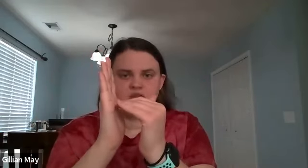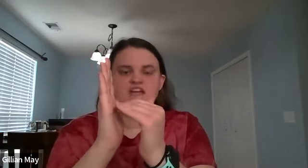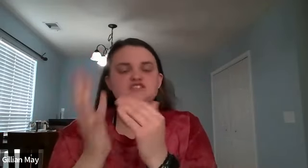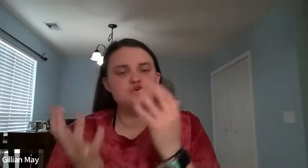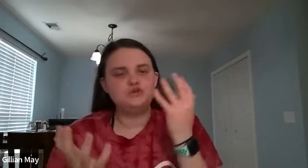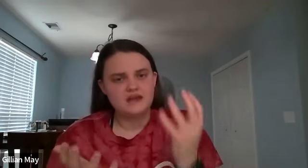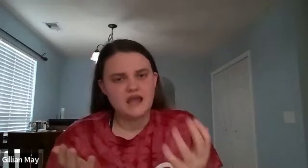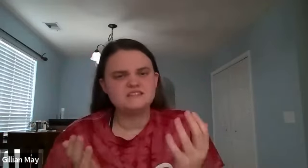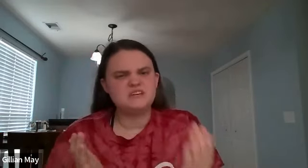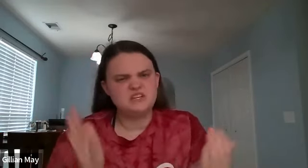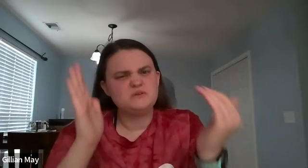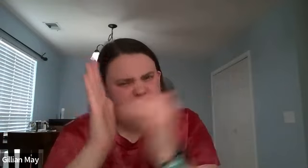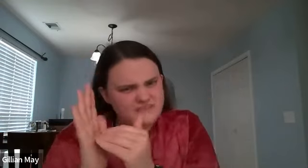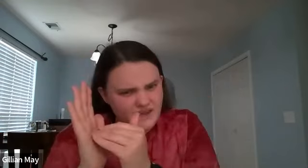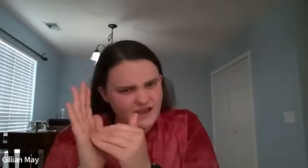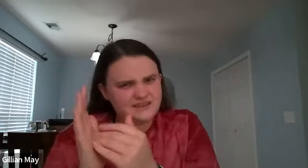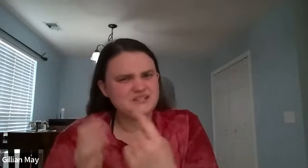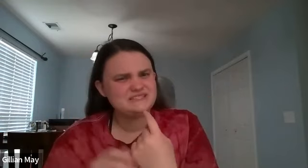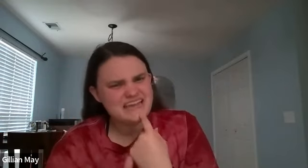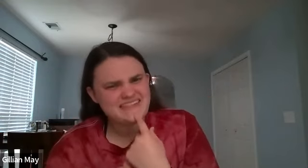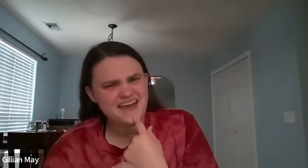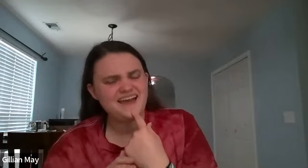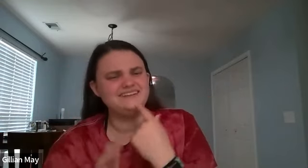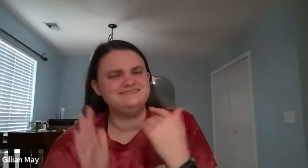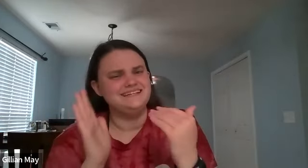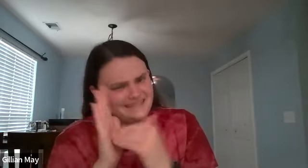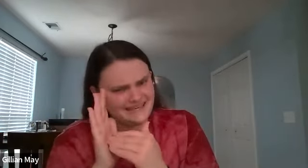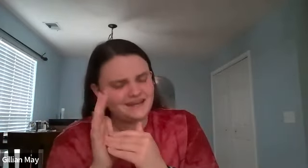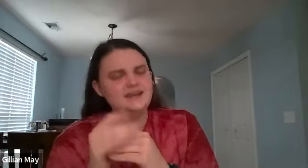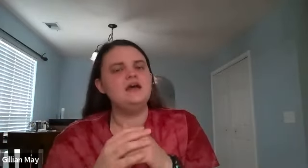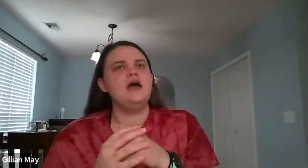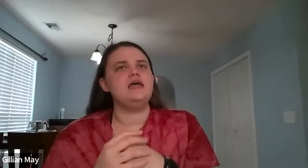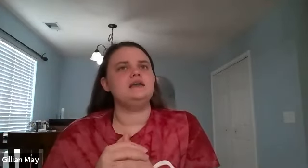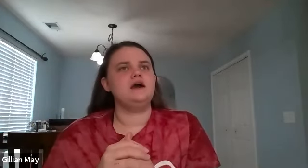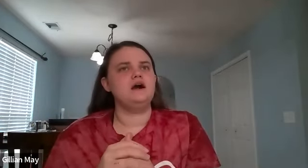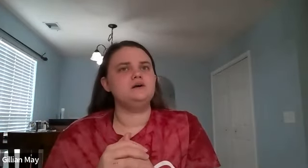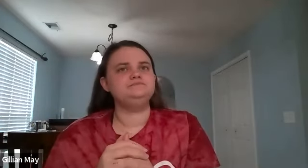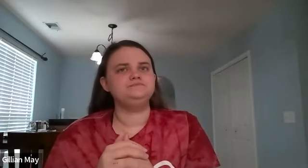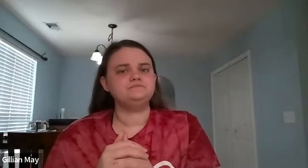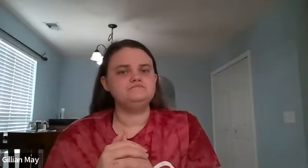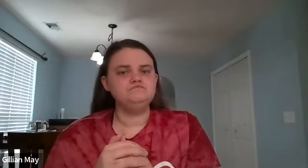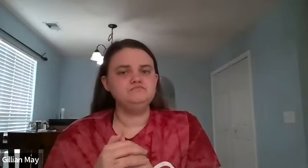And so you can ask them, can you repeat that? Can you say that again? And